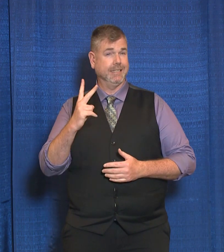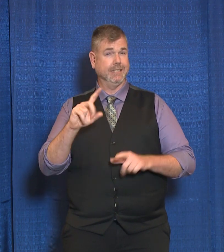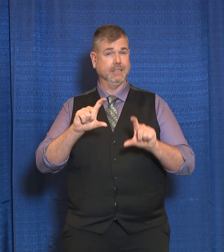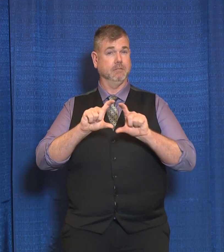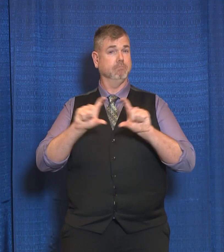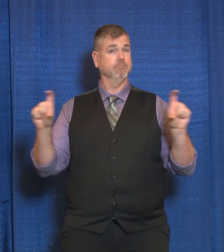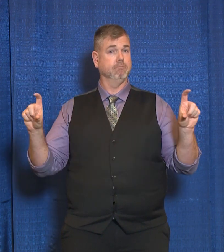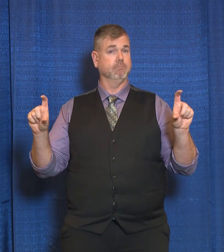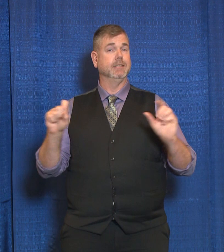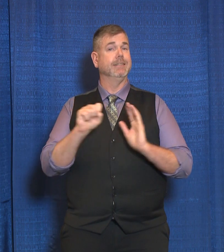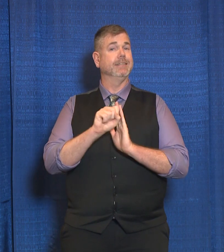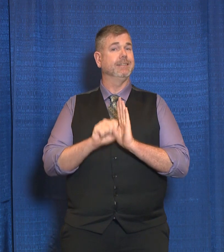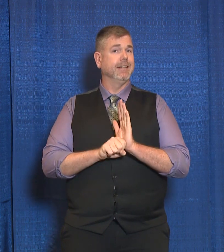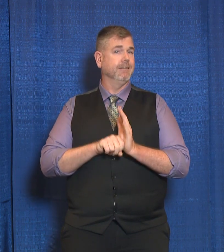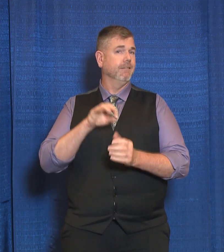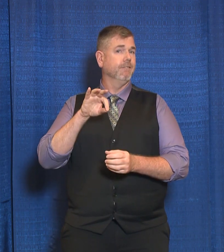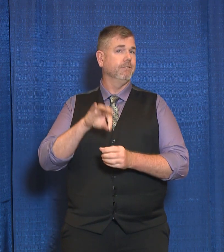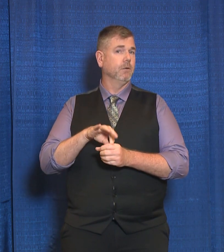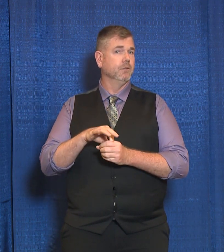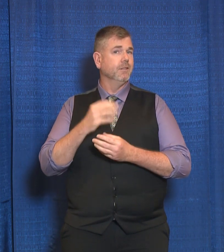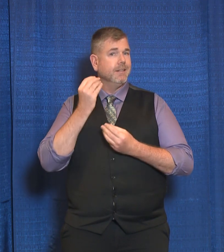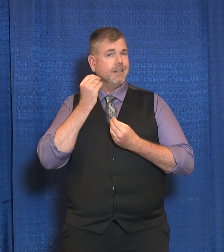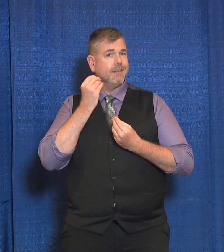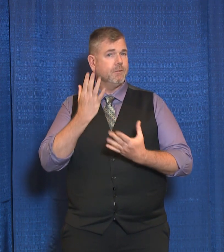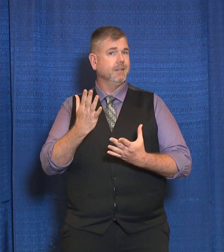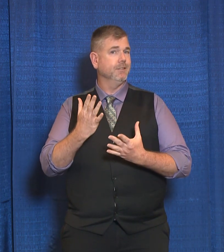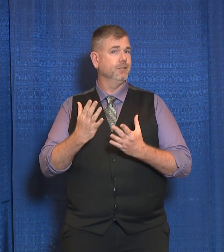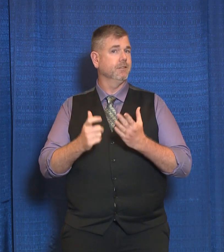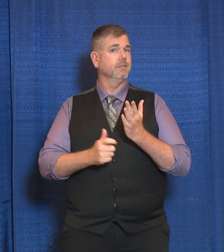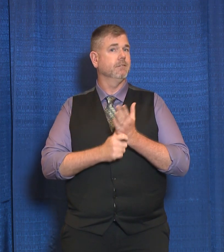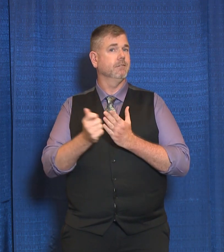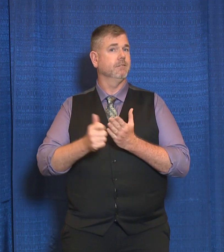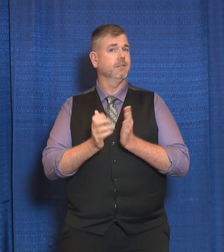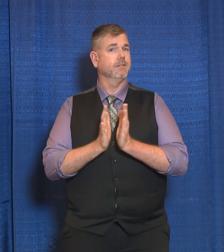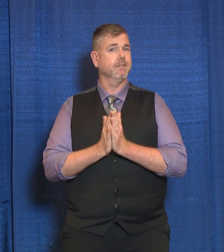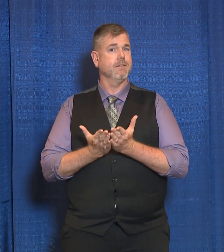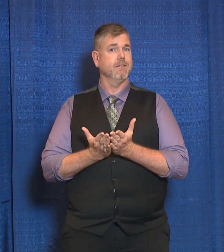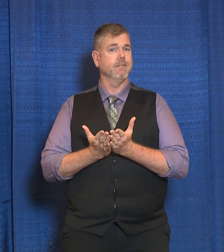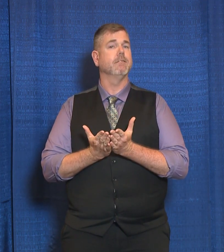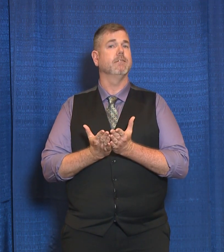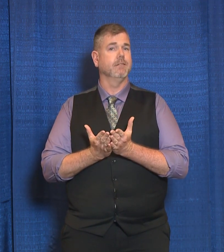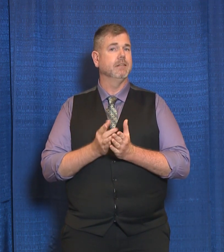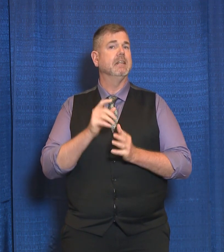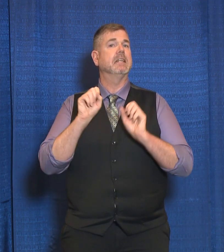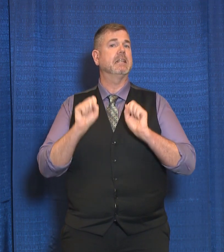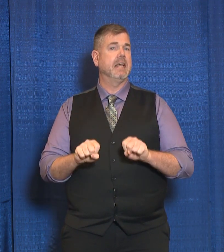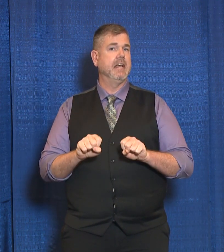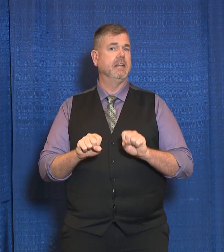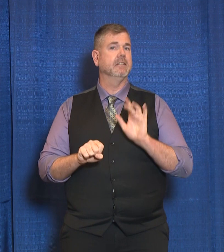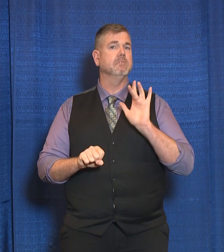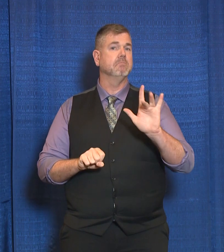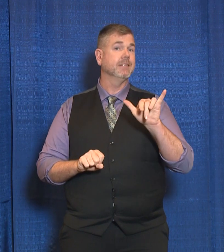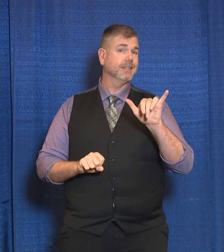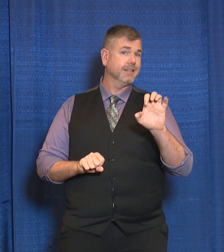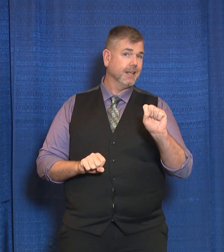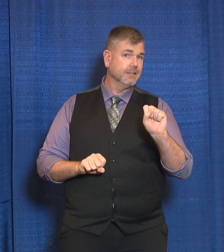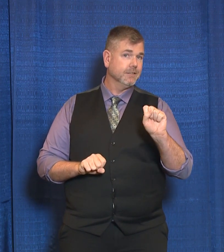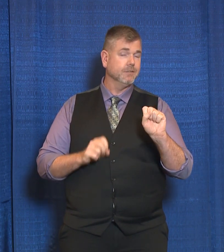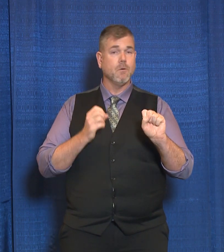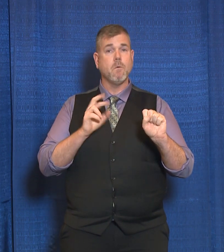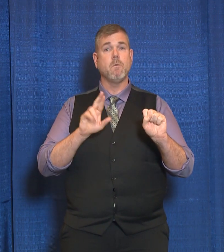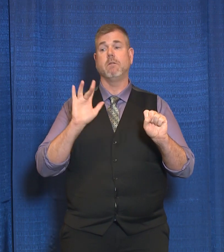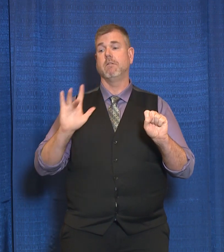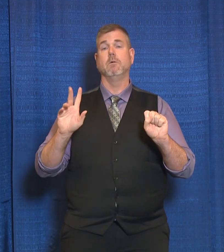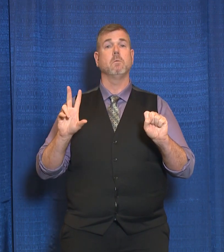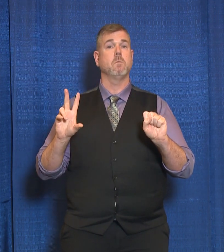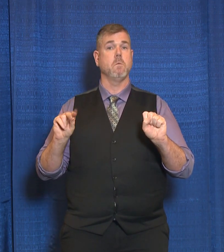Under State Voter Information Guide, select Yes or No to whether you would like to receive the State Voter Information Guide